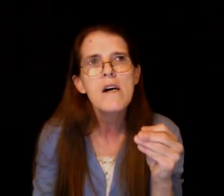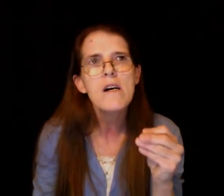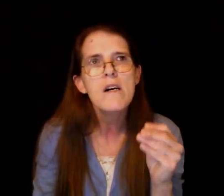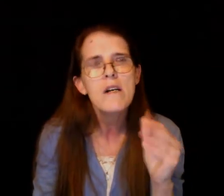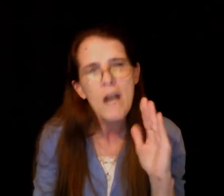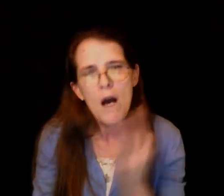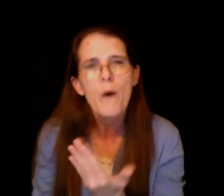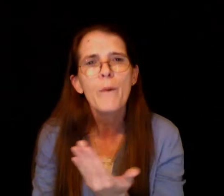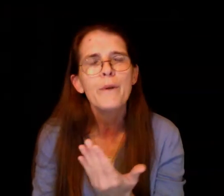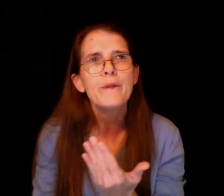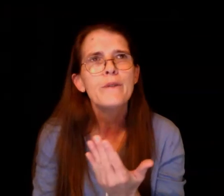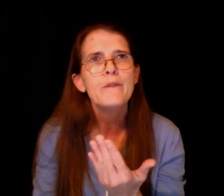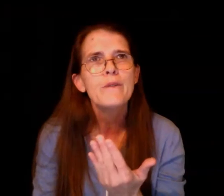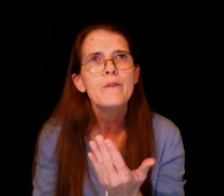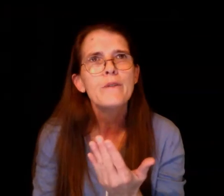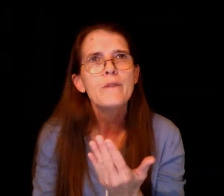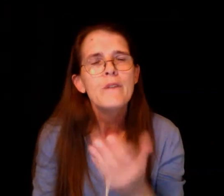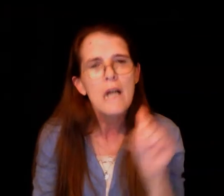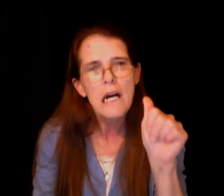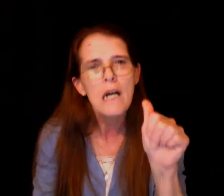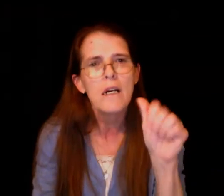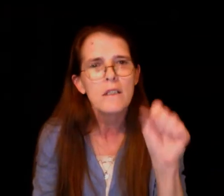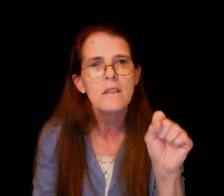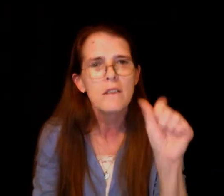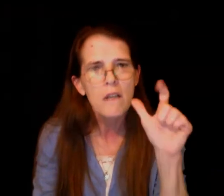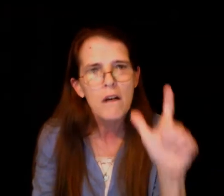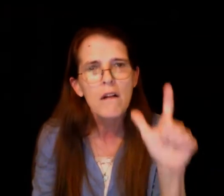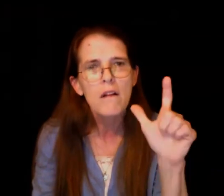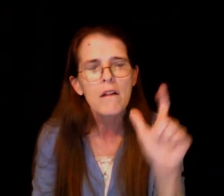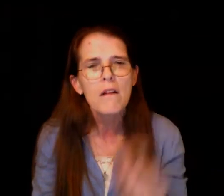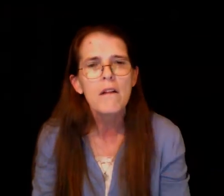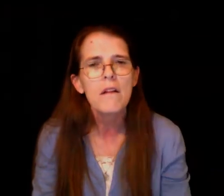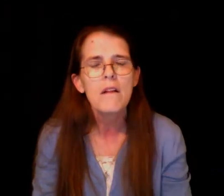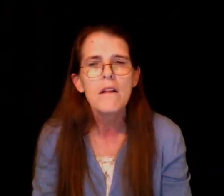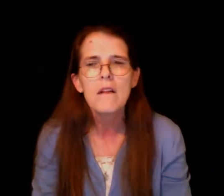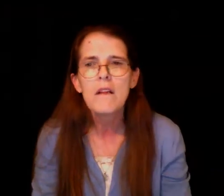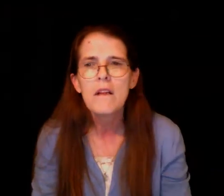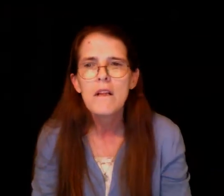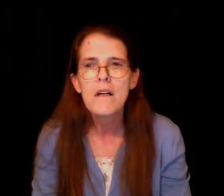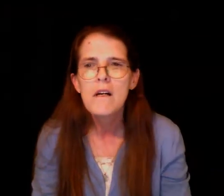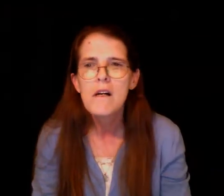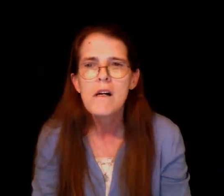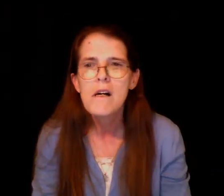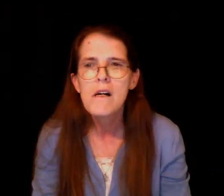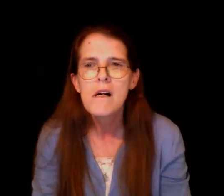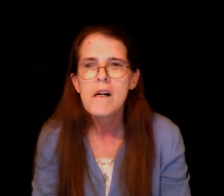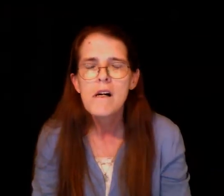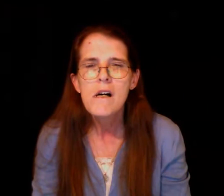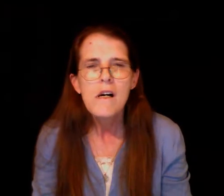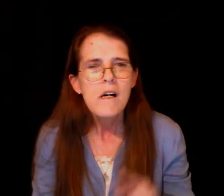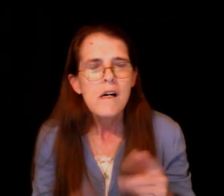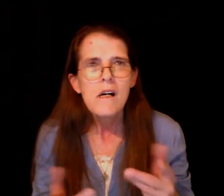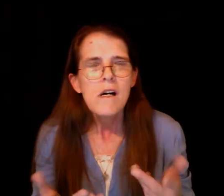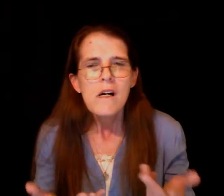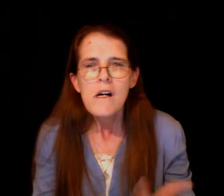This is iced tea. Can I have some of that? Come on. Please. You drink it. I'll drink